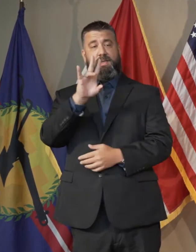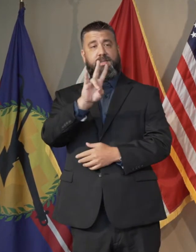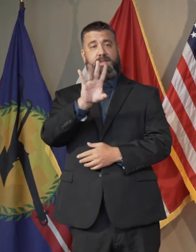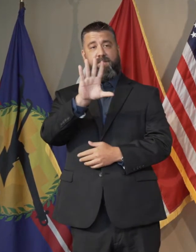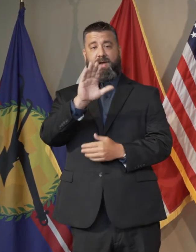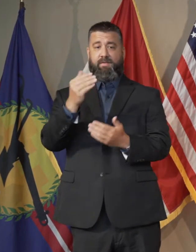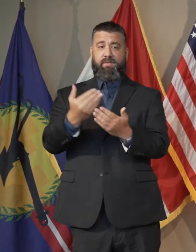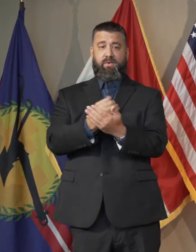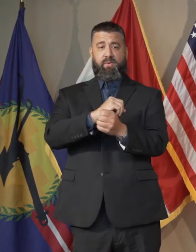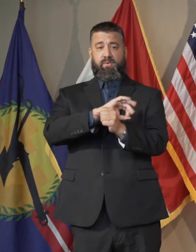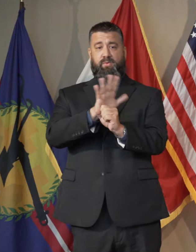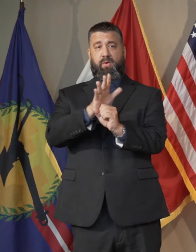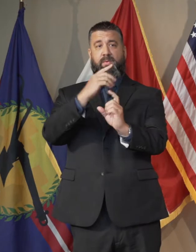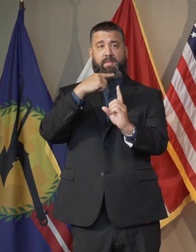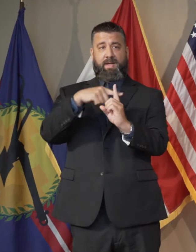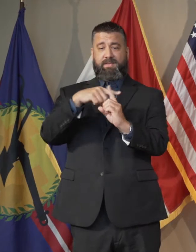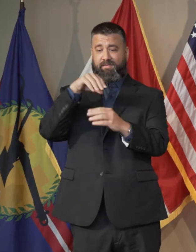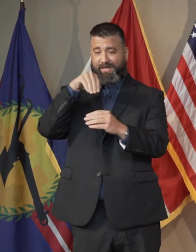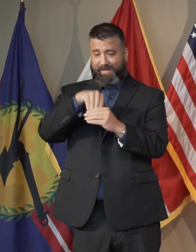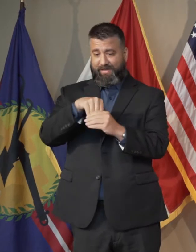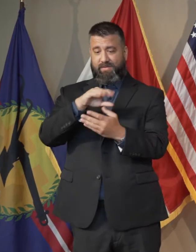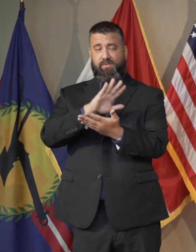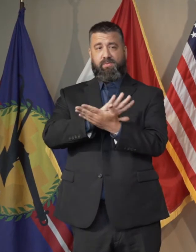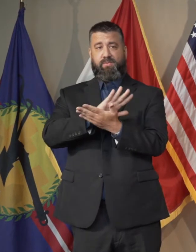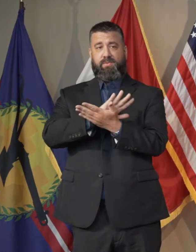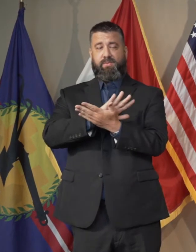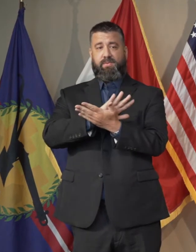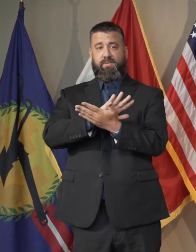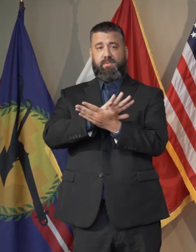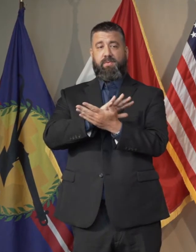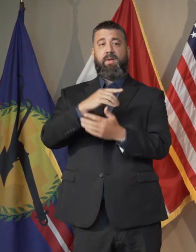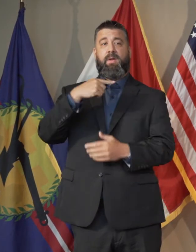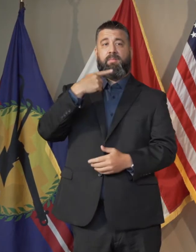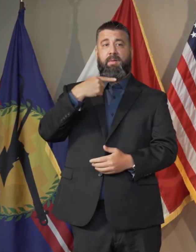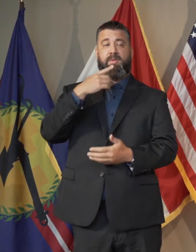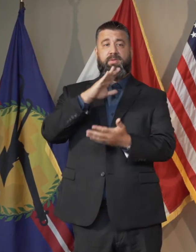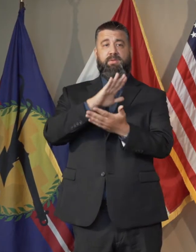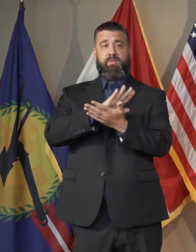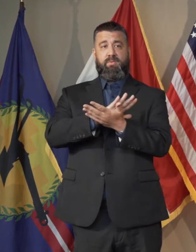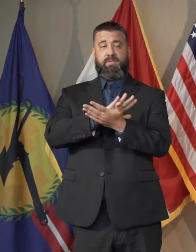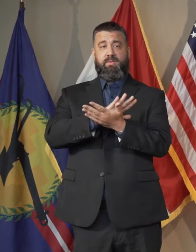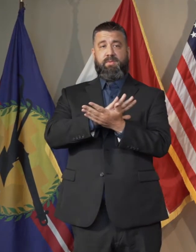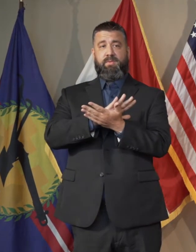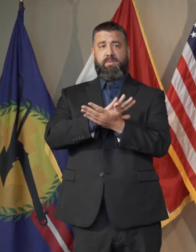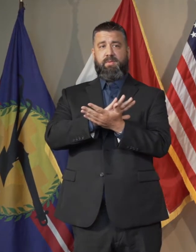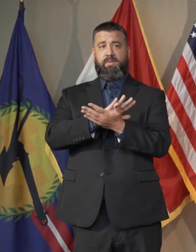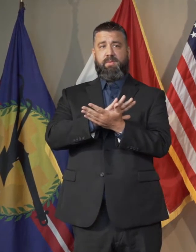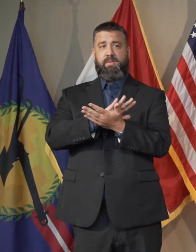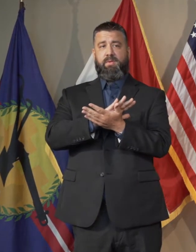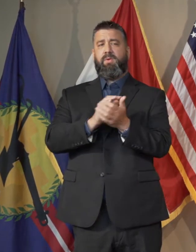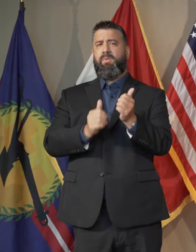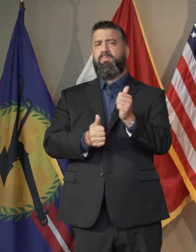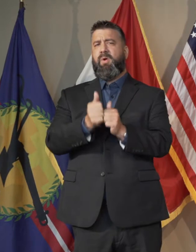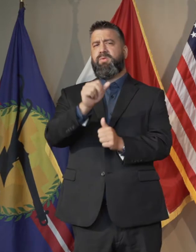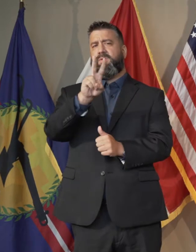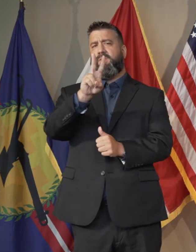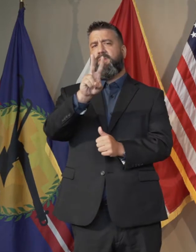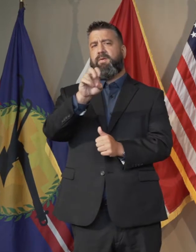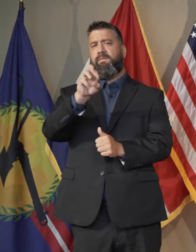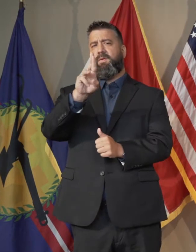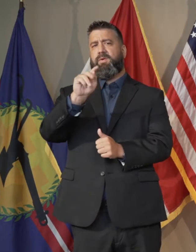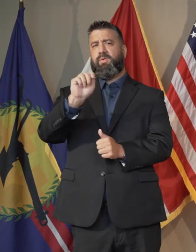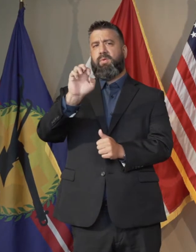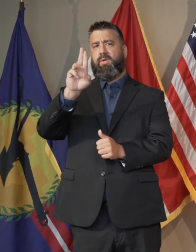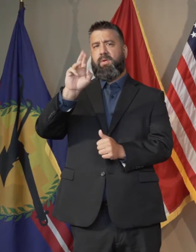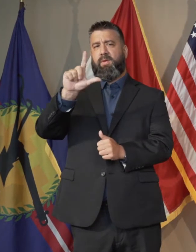of COVID-19 in schools. In public schools, where learning is mostly virtual, most